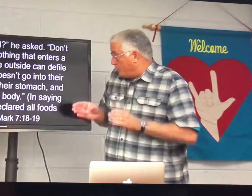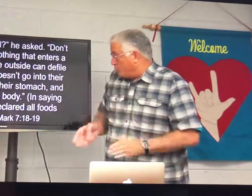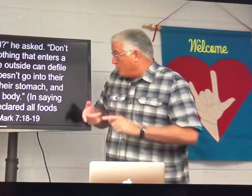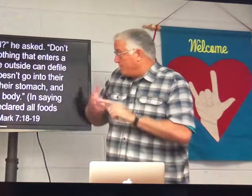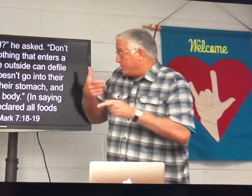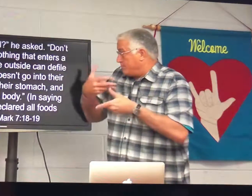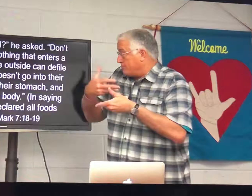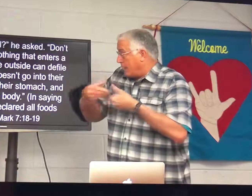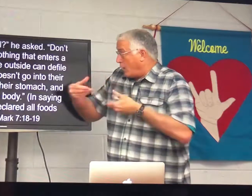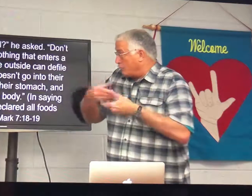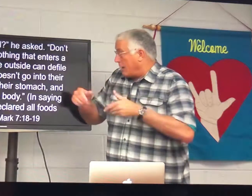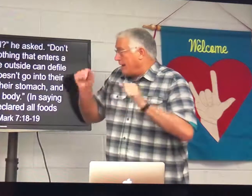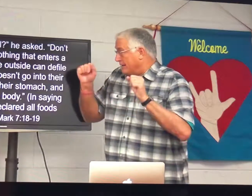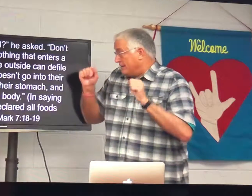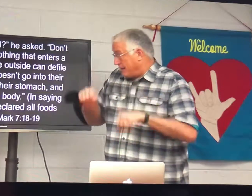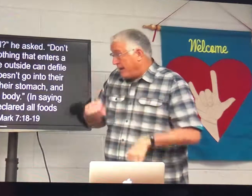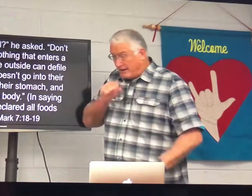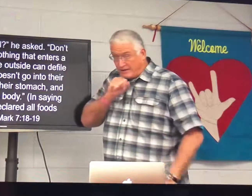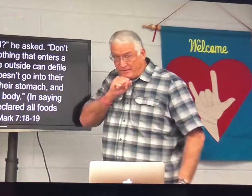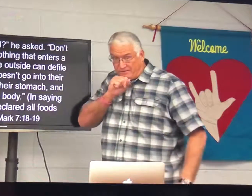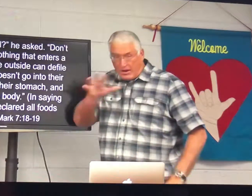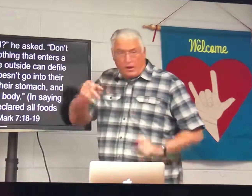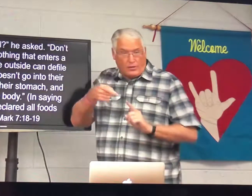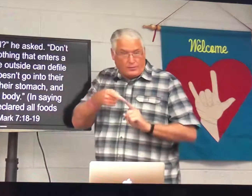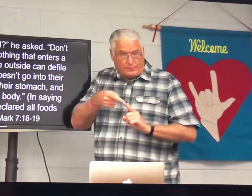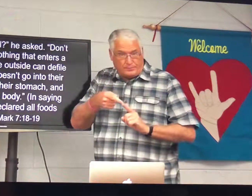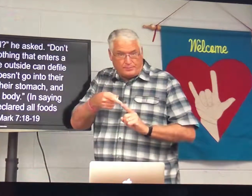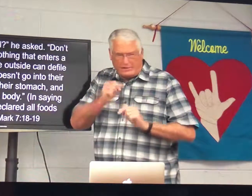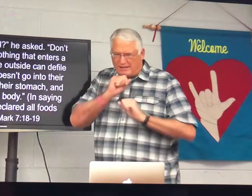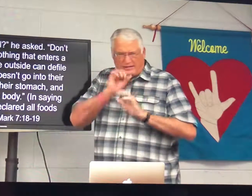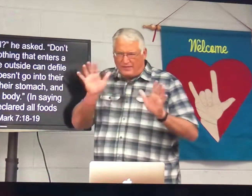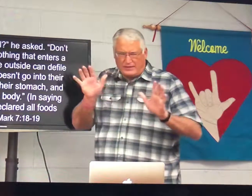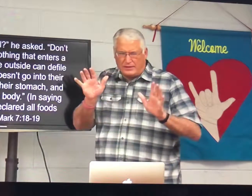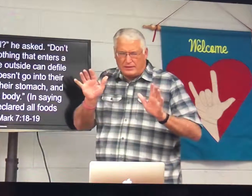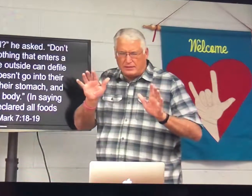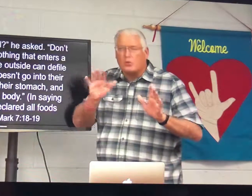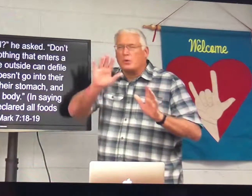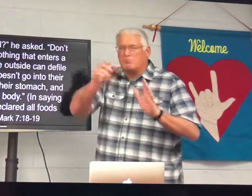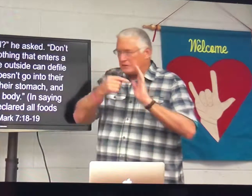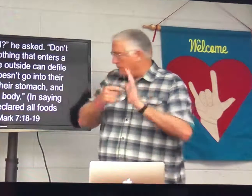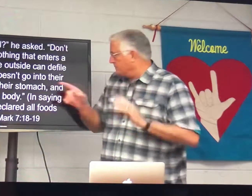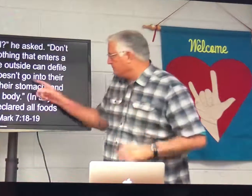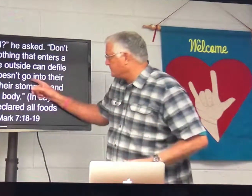neighborhood destination where it all comes together. So come to Bonefish Grill tonight and escape the ordinary.